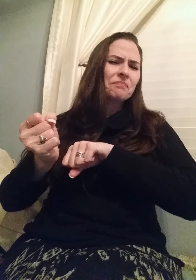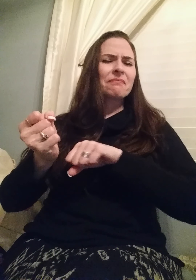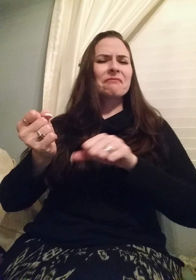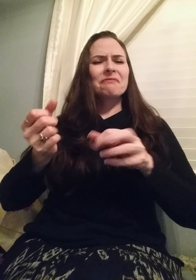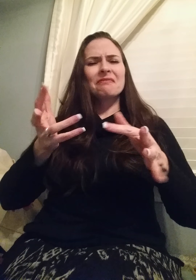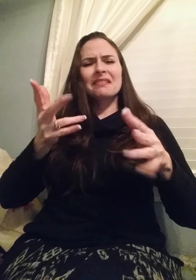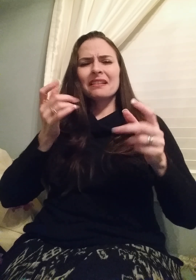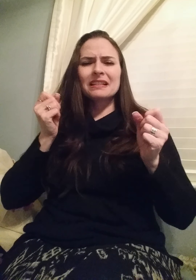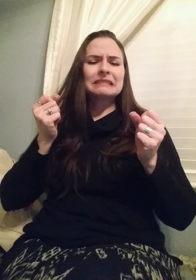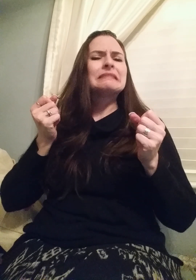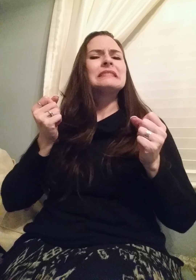students.